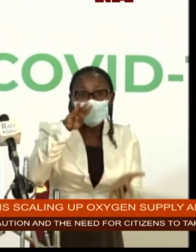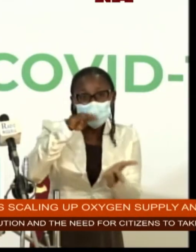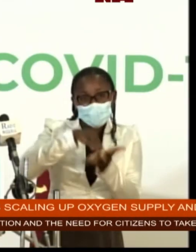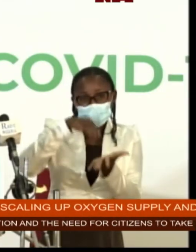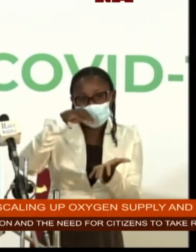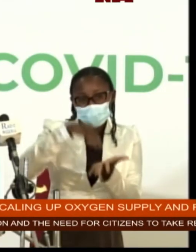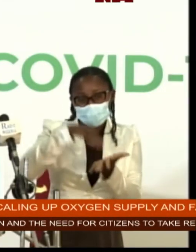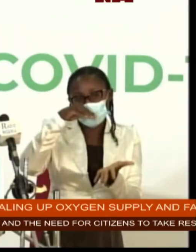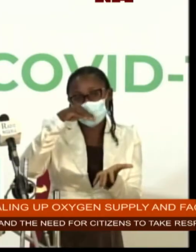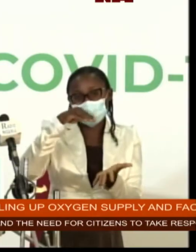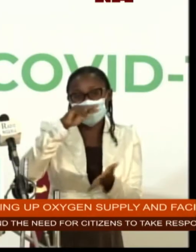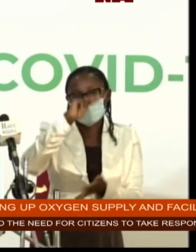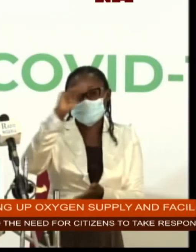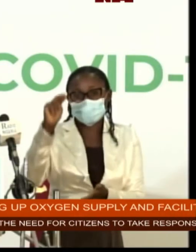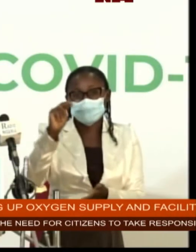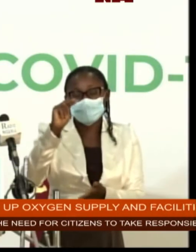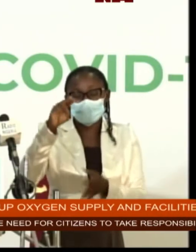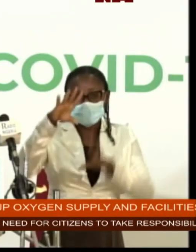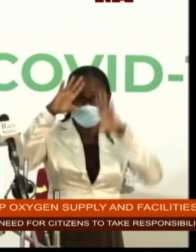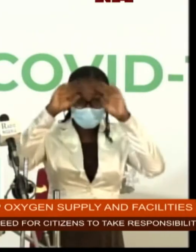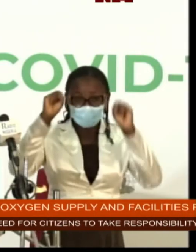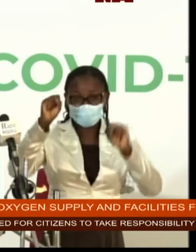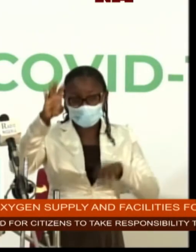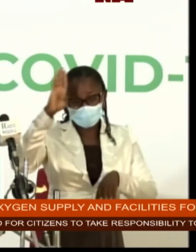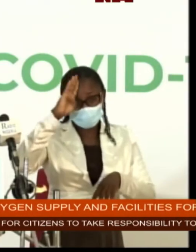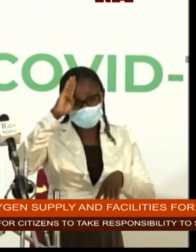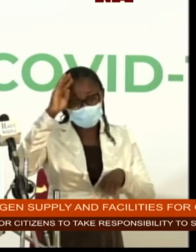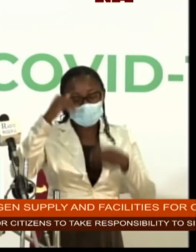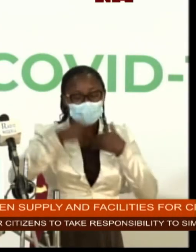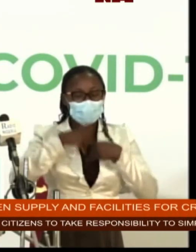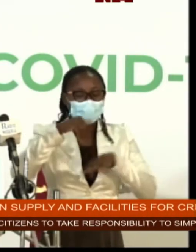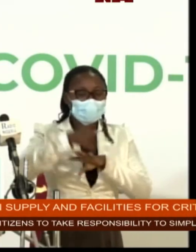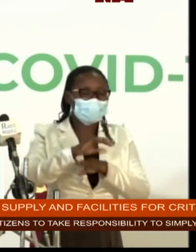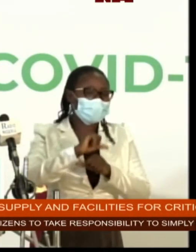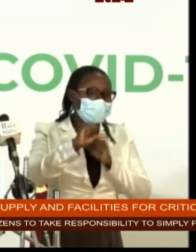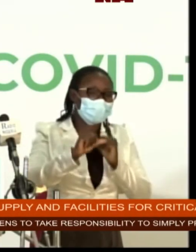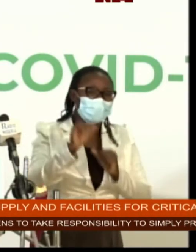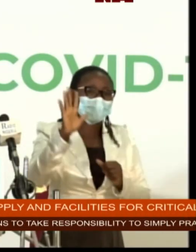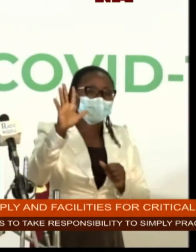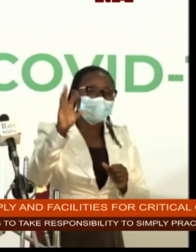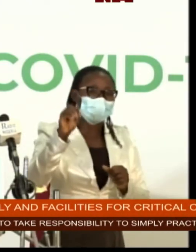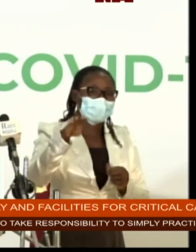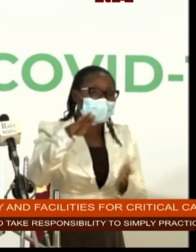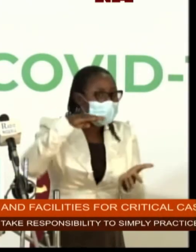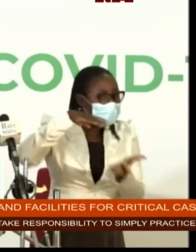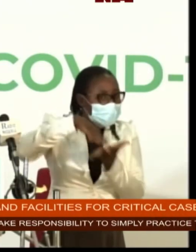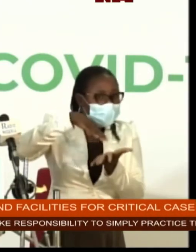President Buhari has resourced the states with about 50 billion naira.